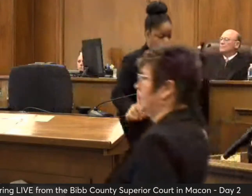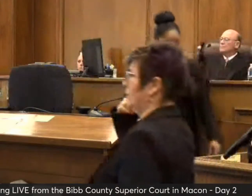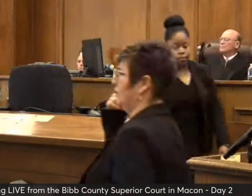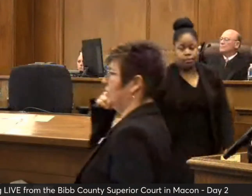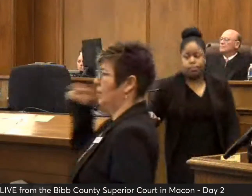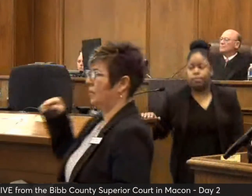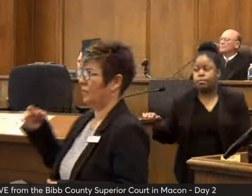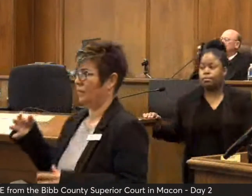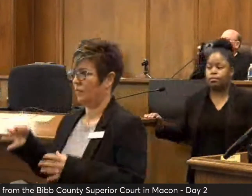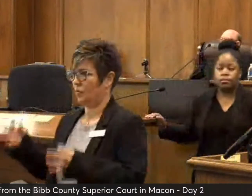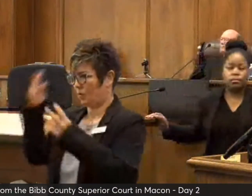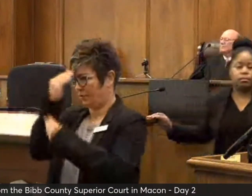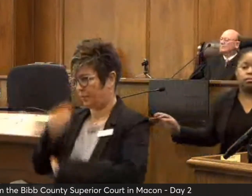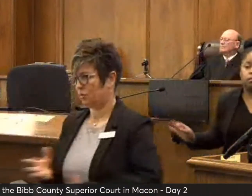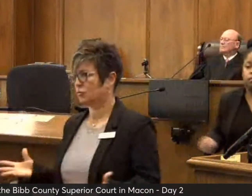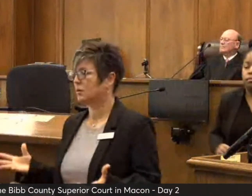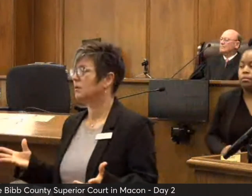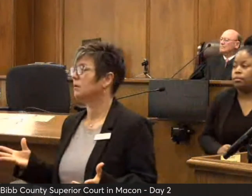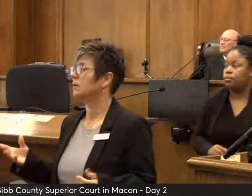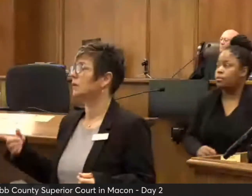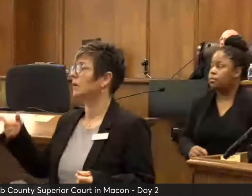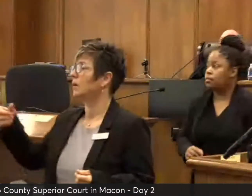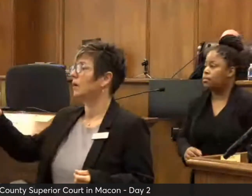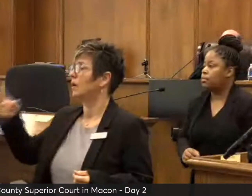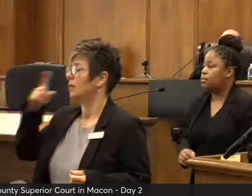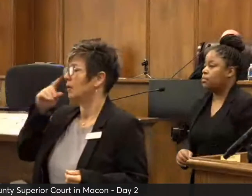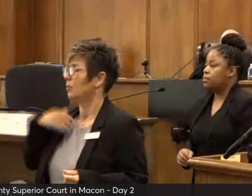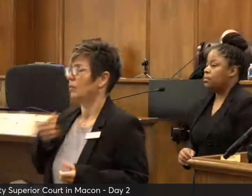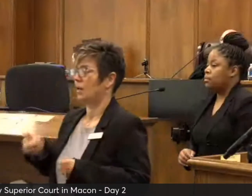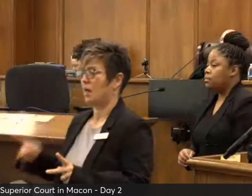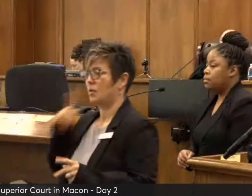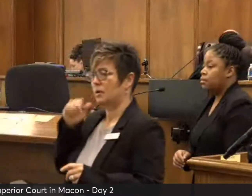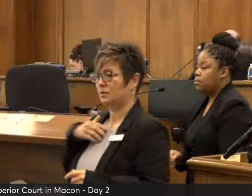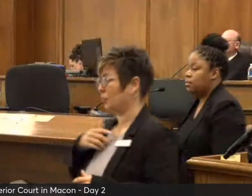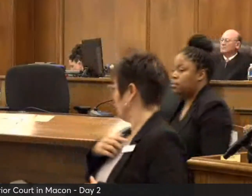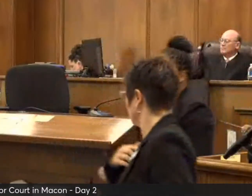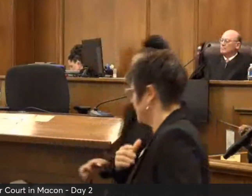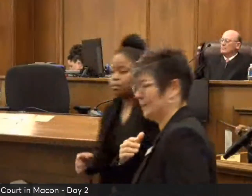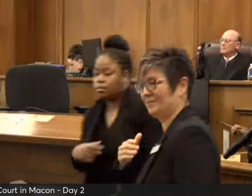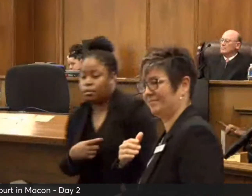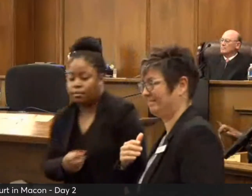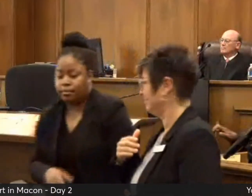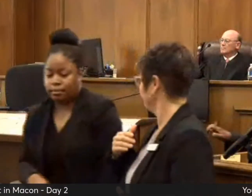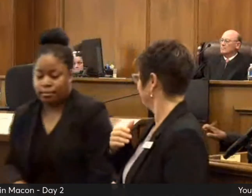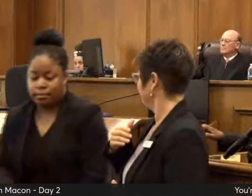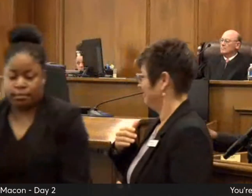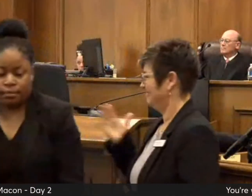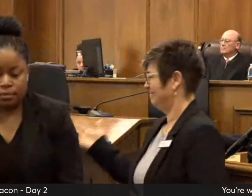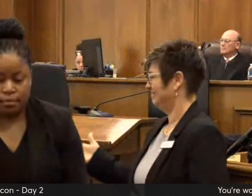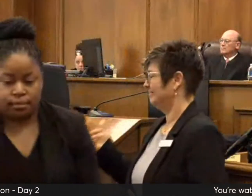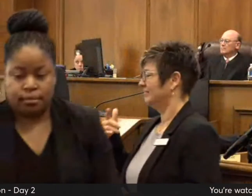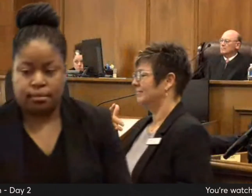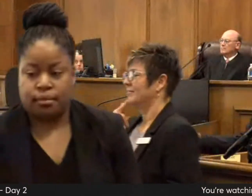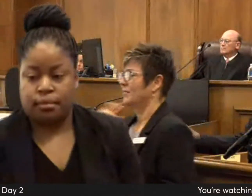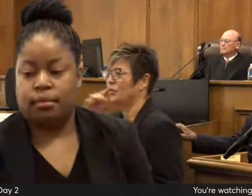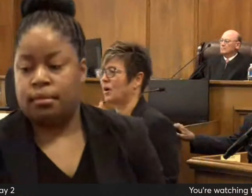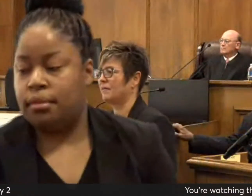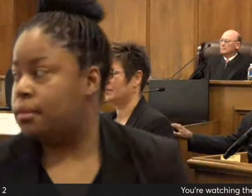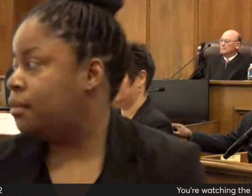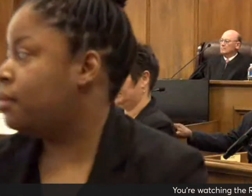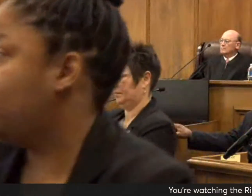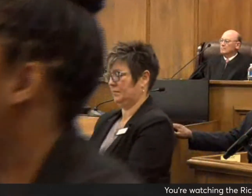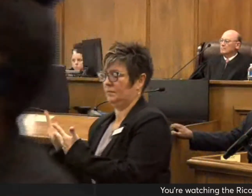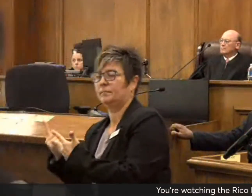counsel has been nice enough to allow us to take a witness out of turn because of our limited availability. And we have a remote meeting all set